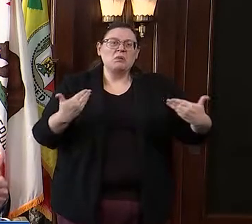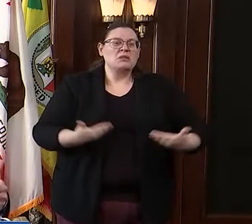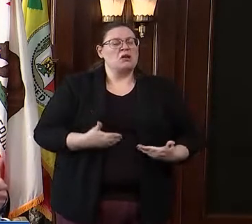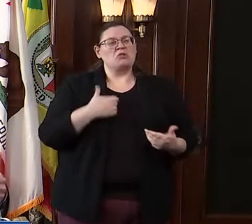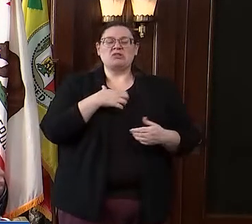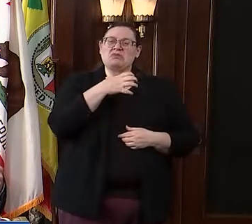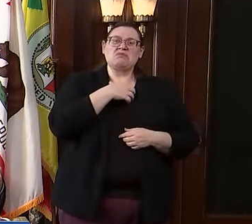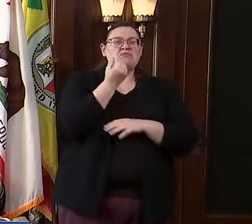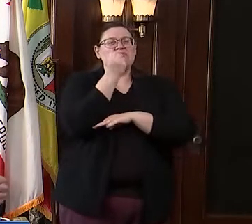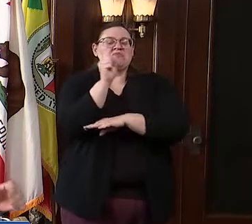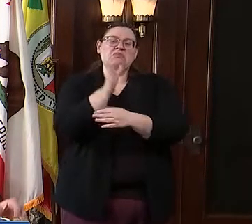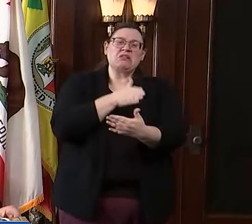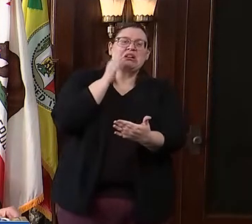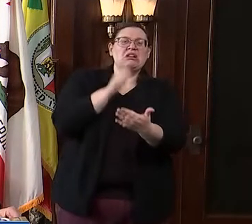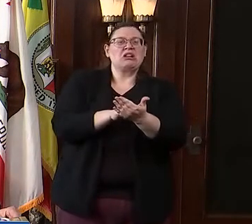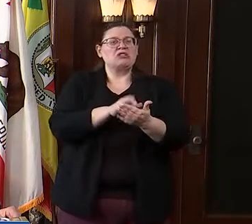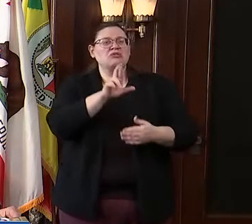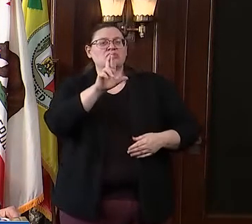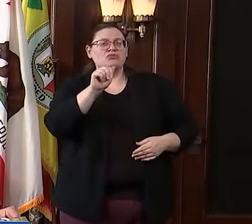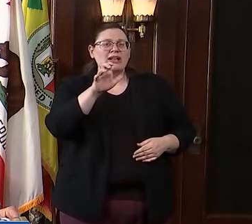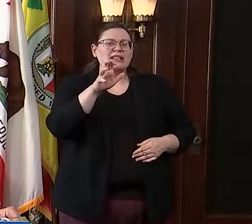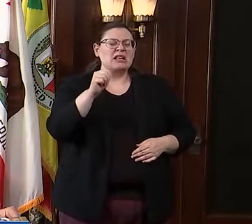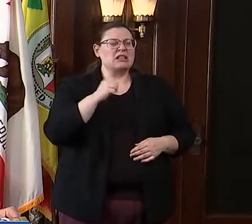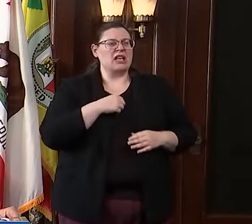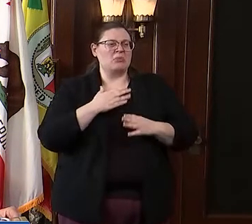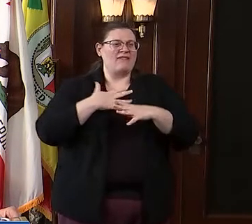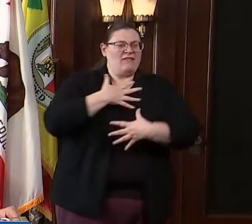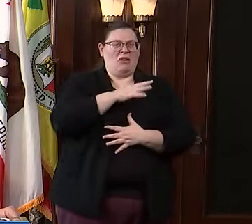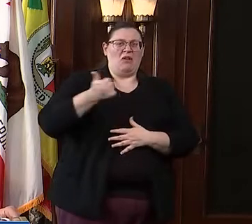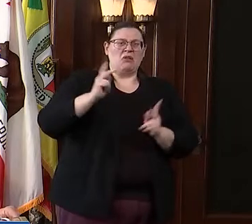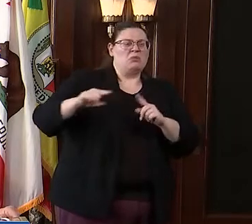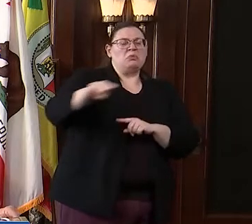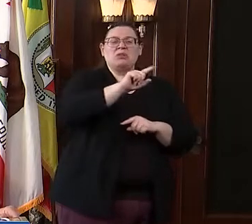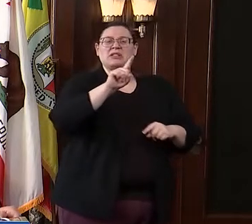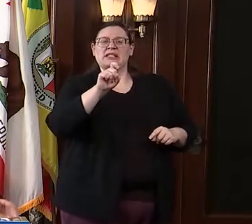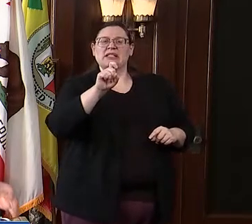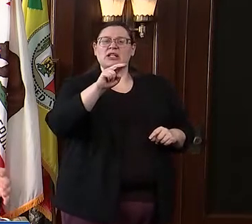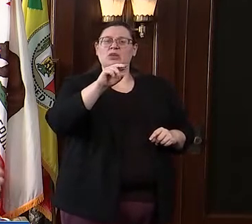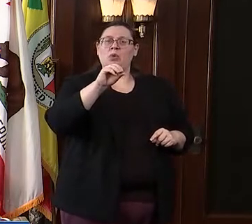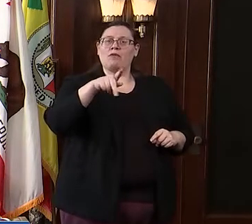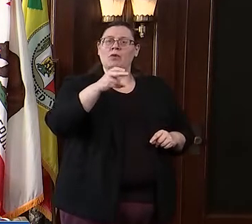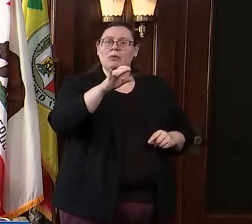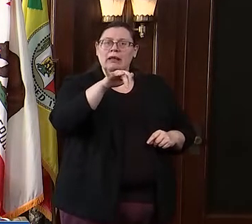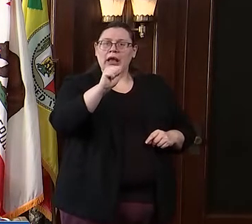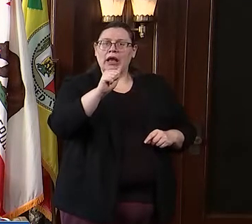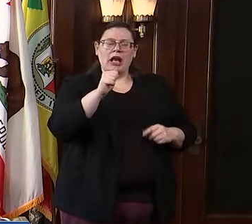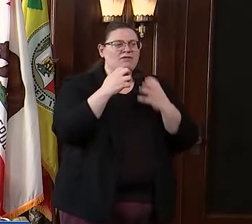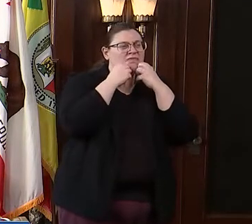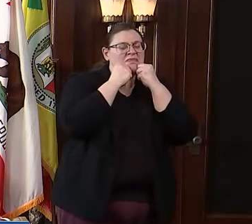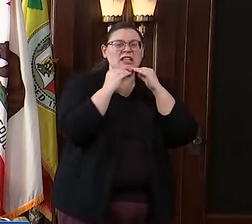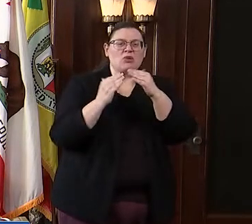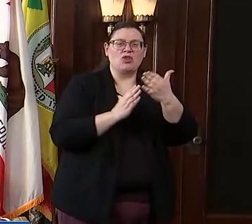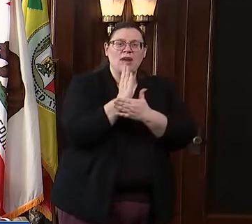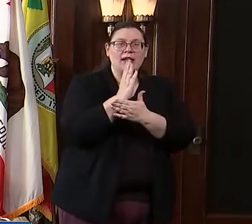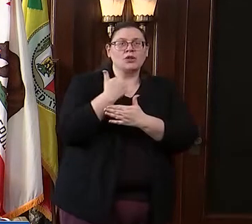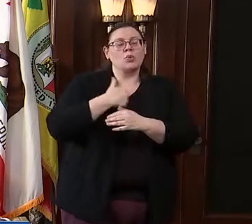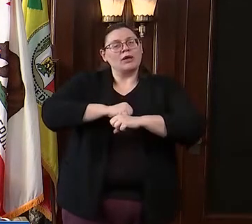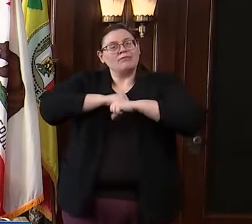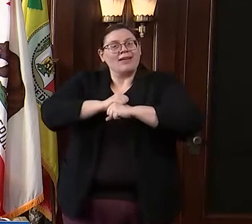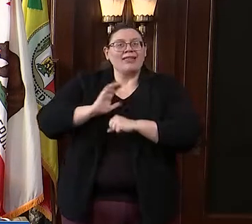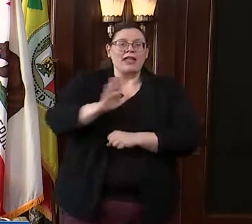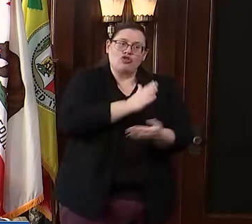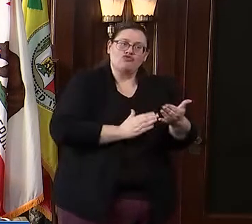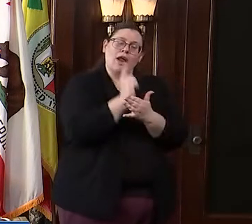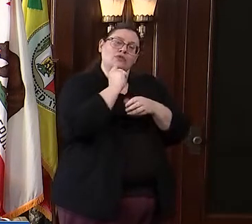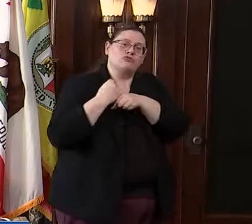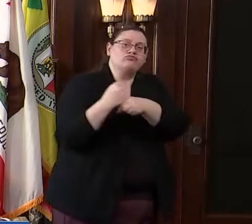against racism and xenophobia, against discrimination and for equal rights, we protected that right because it is the most